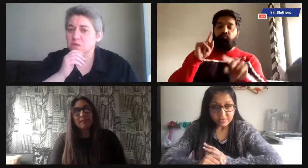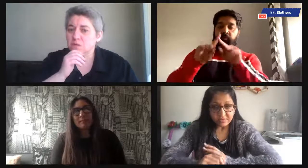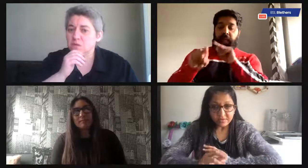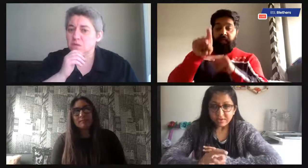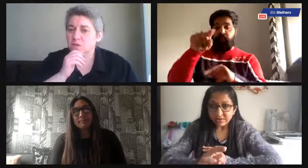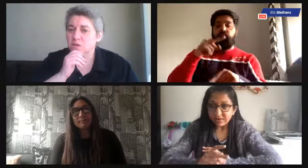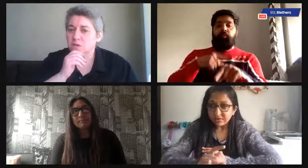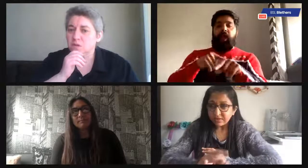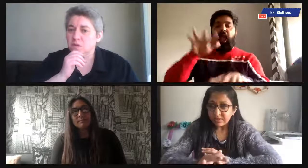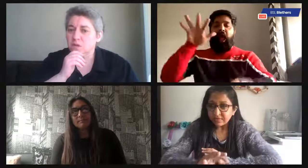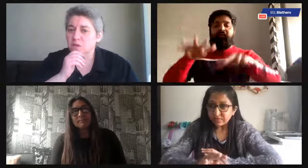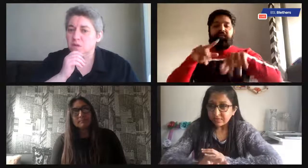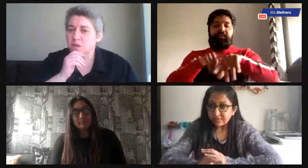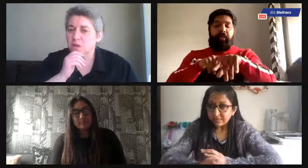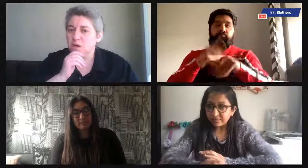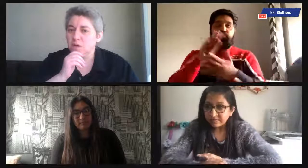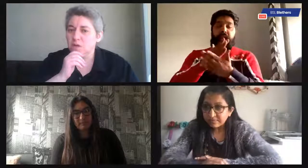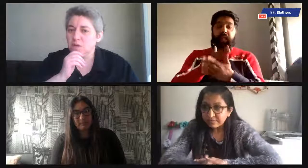for?